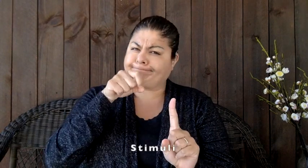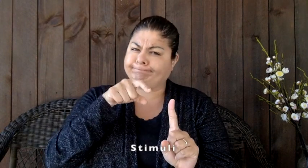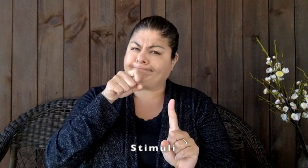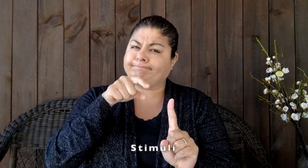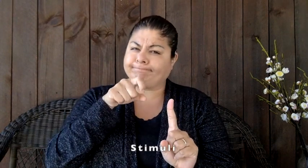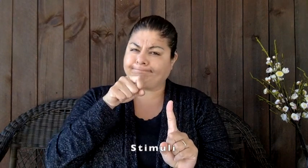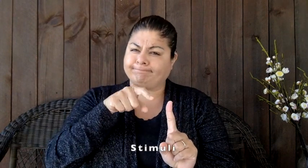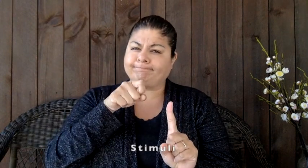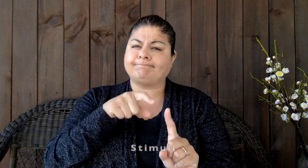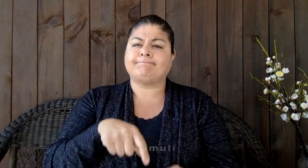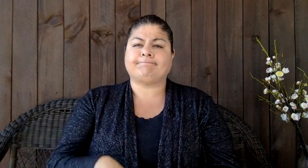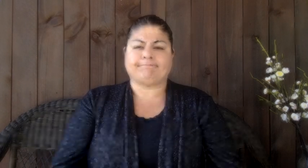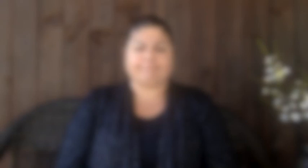Stimuli.